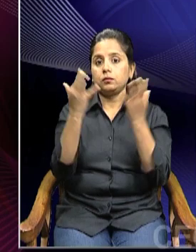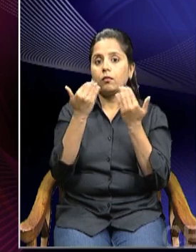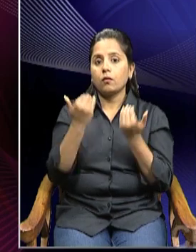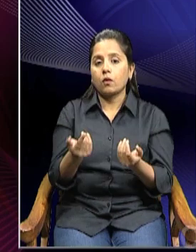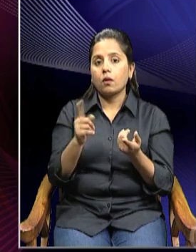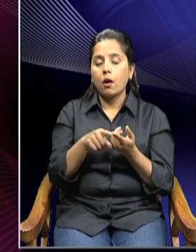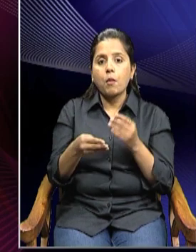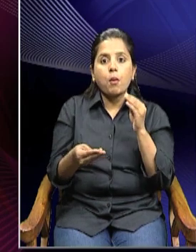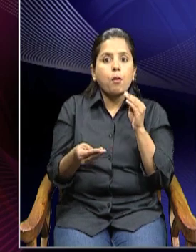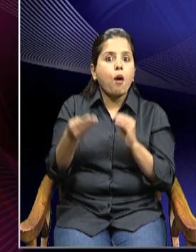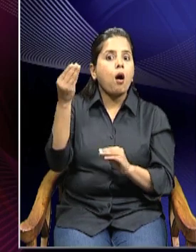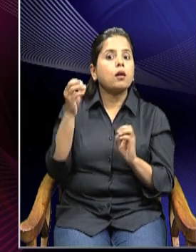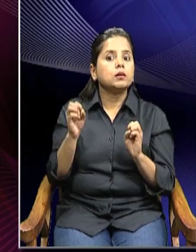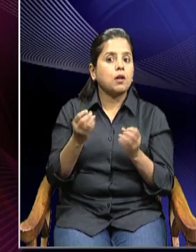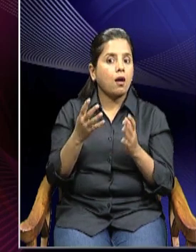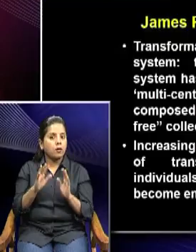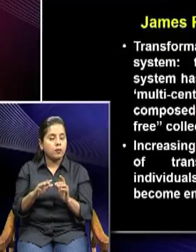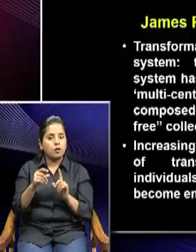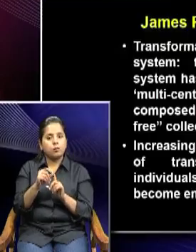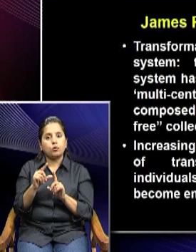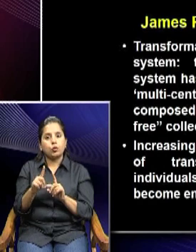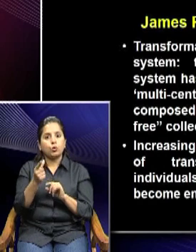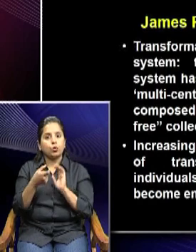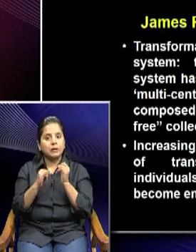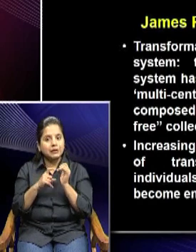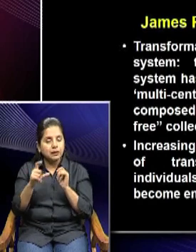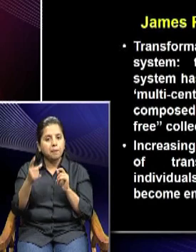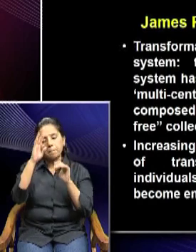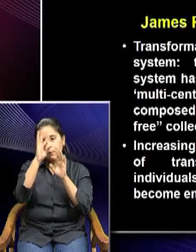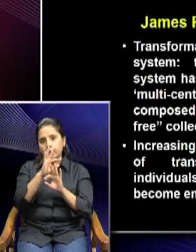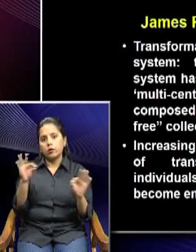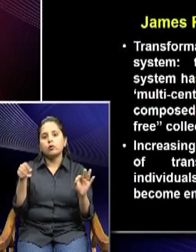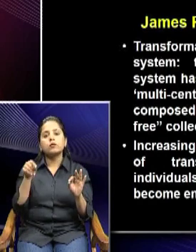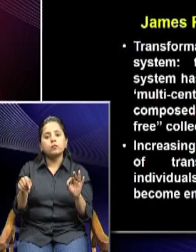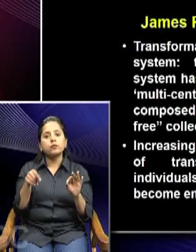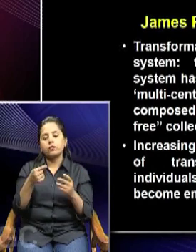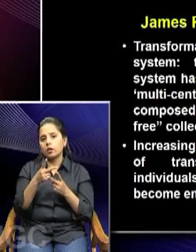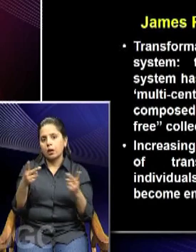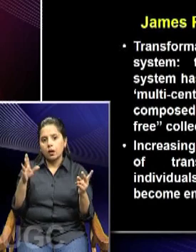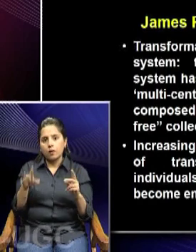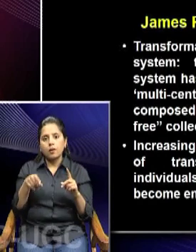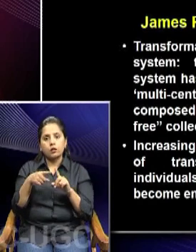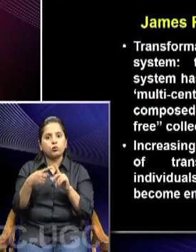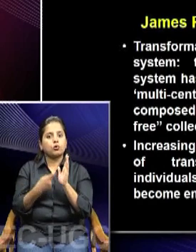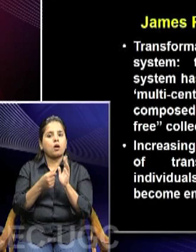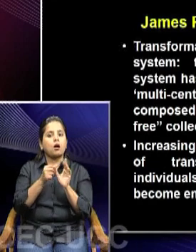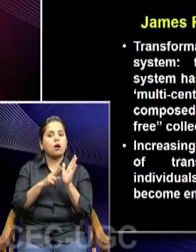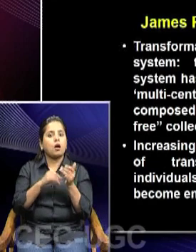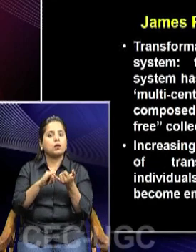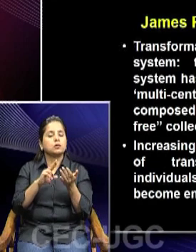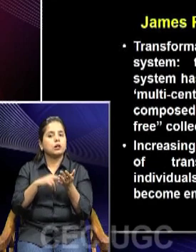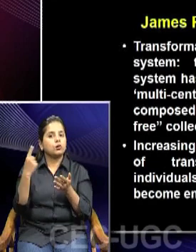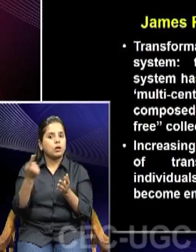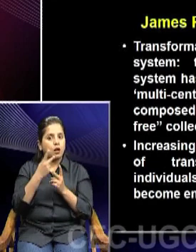becoming increasingly pluralistic and peaceful, of various transnational